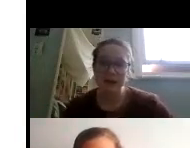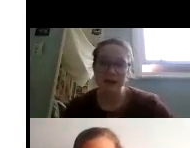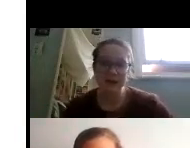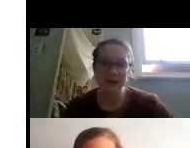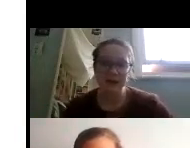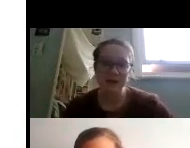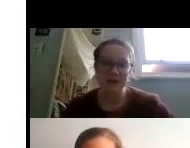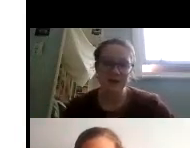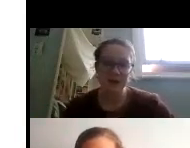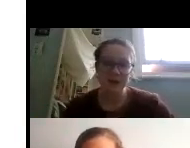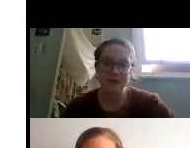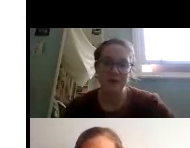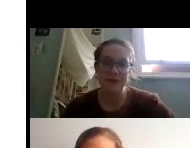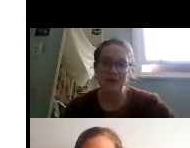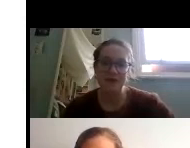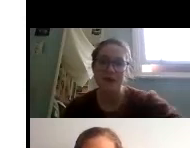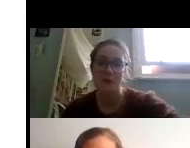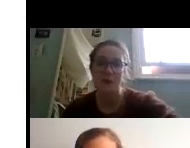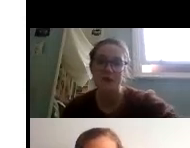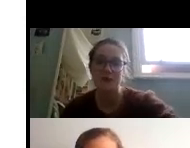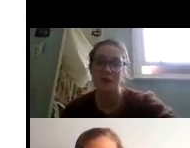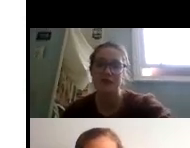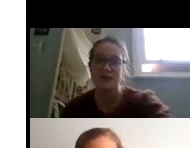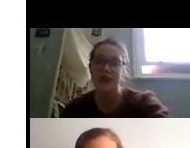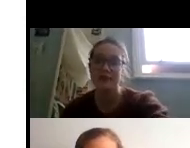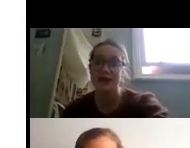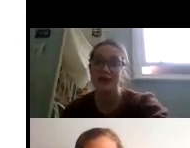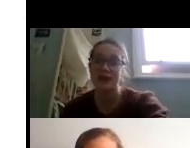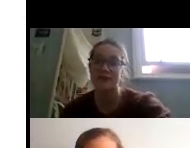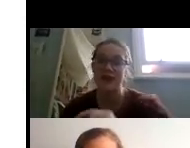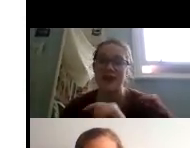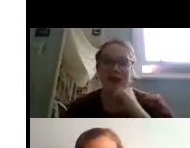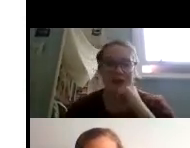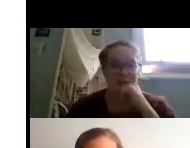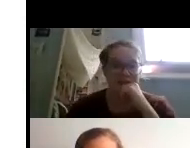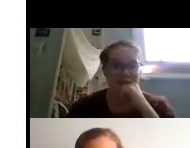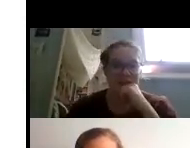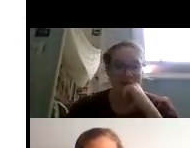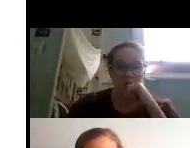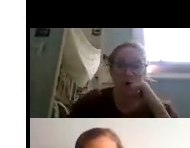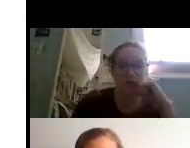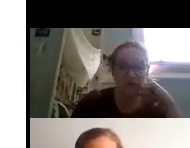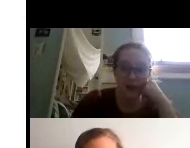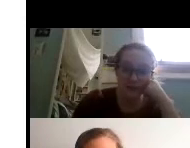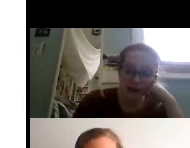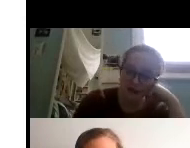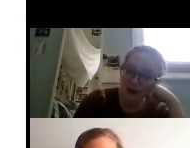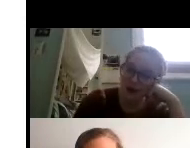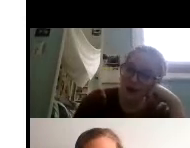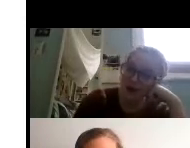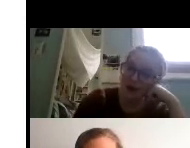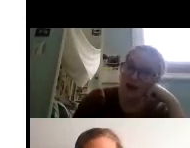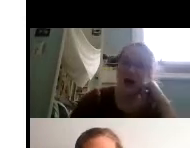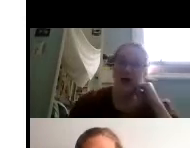So I don't know if anyone's spotted what's your name in English, and that means name what in